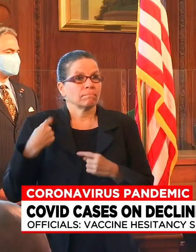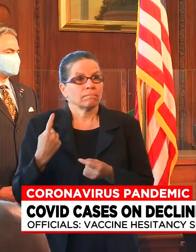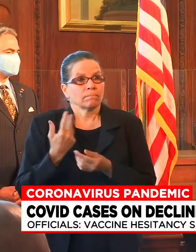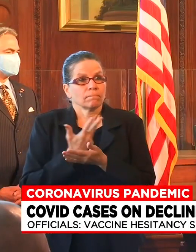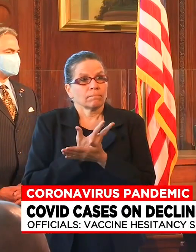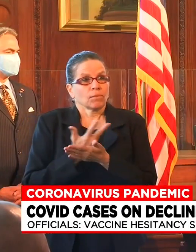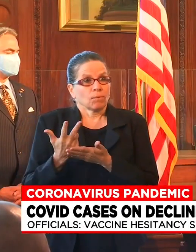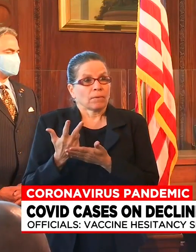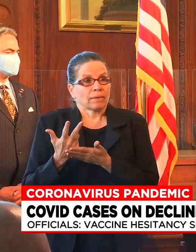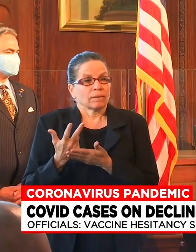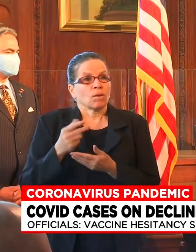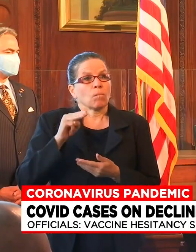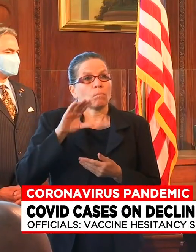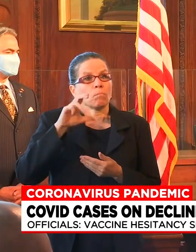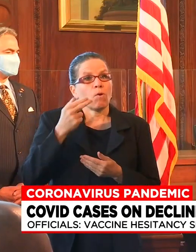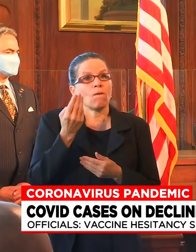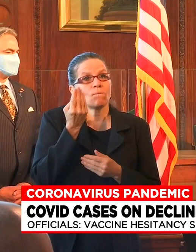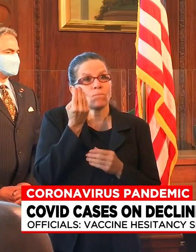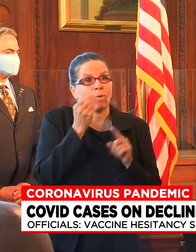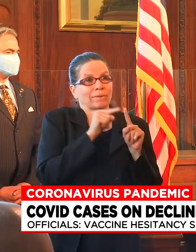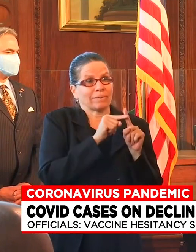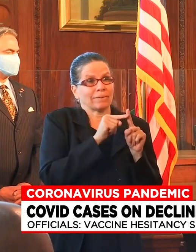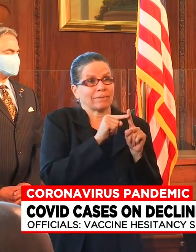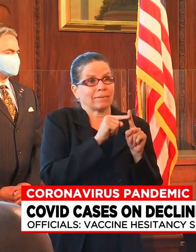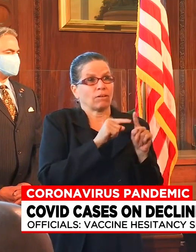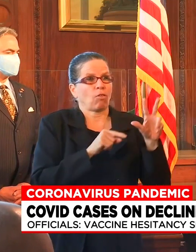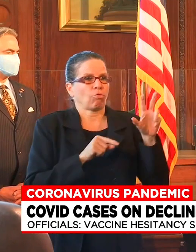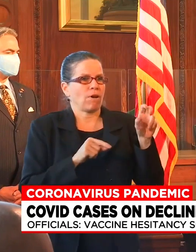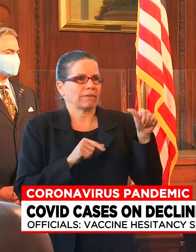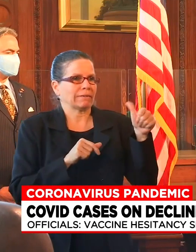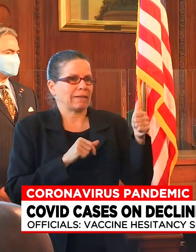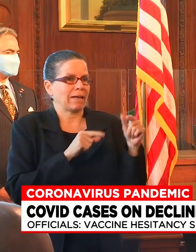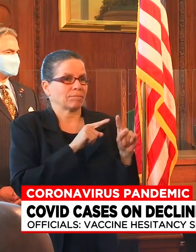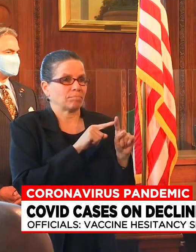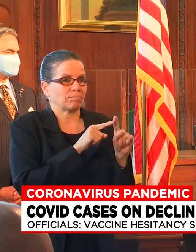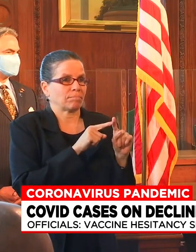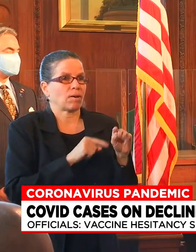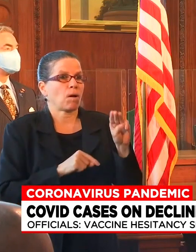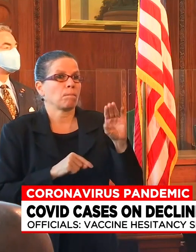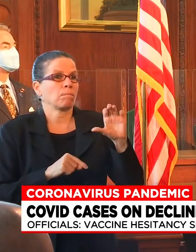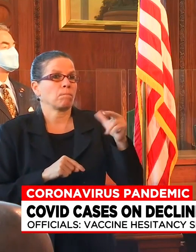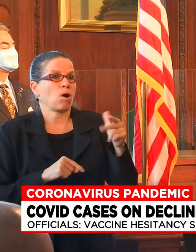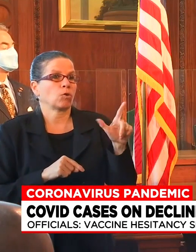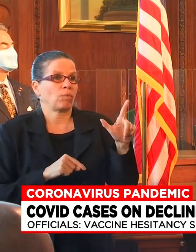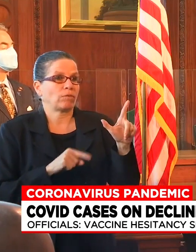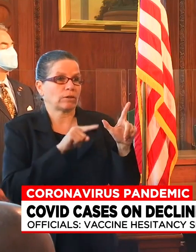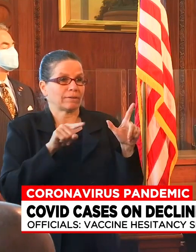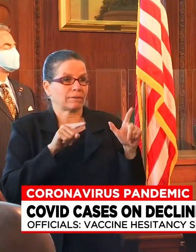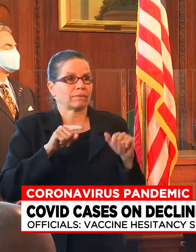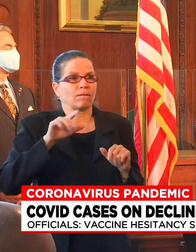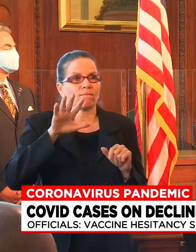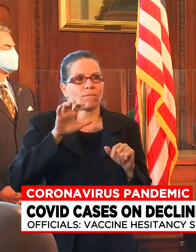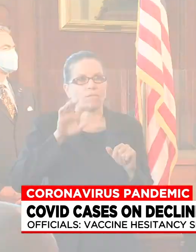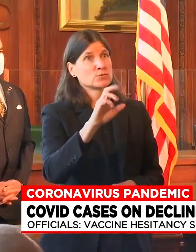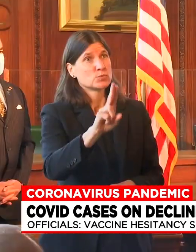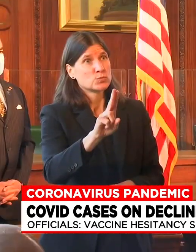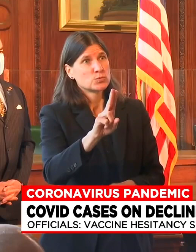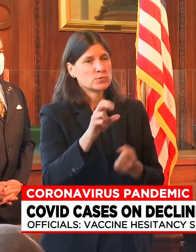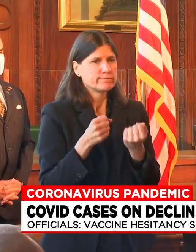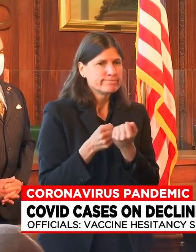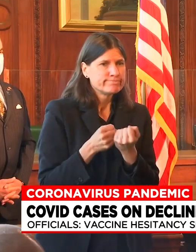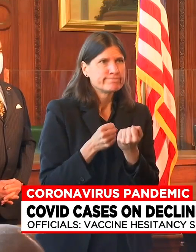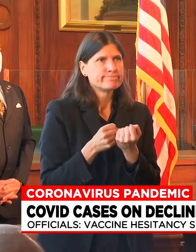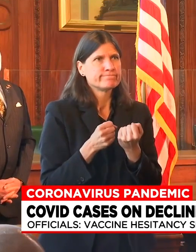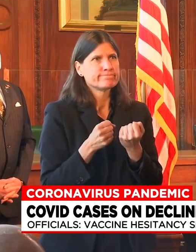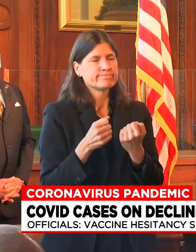the state is on the decline. COVID hospitalizations have fallen, and also the testing positivity rate is down as well. So while